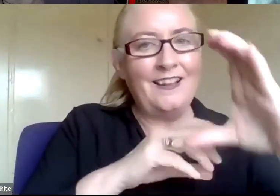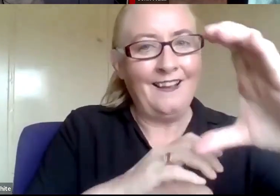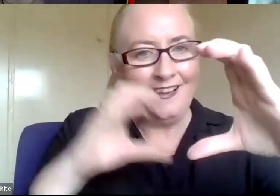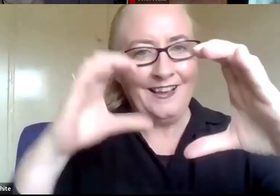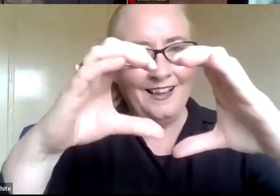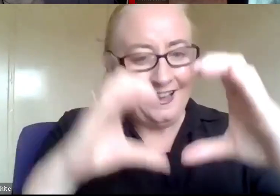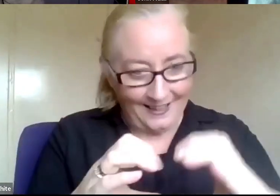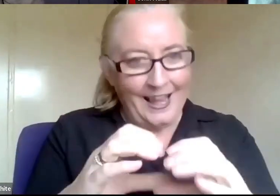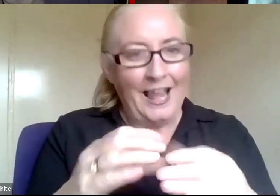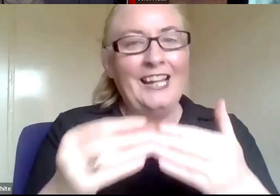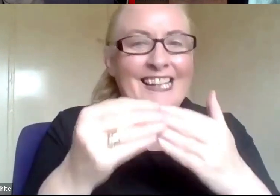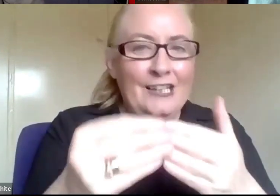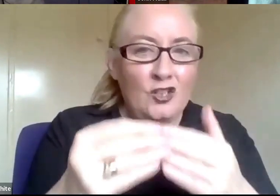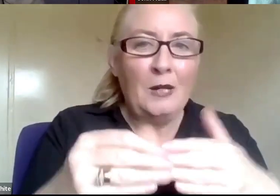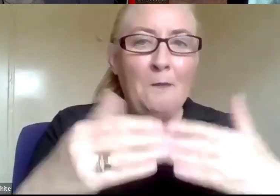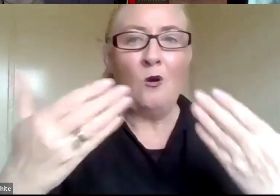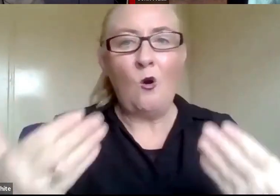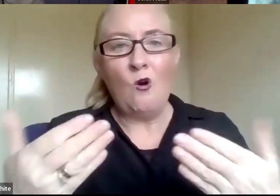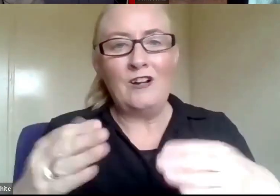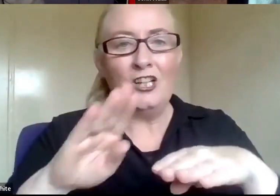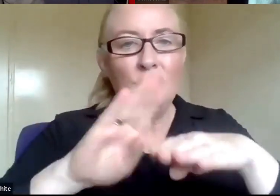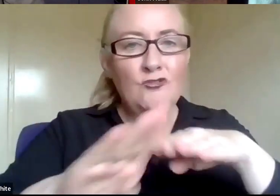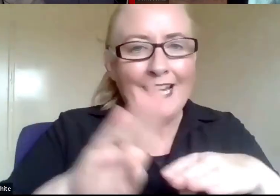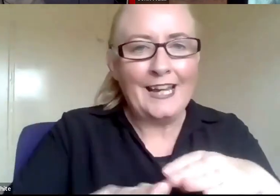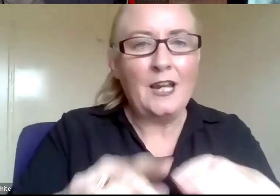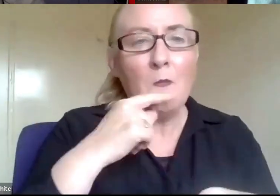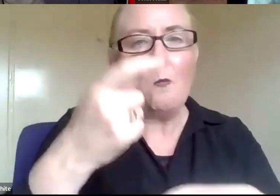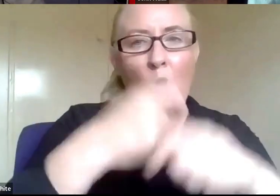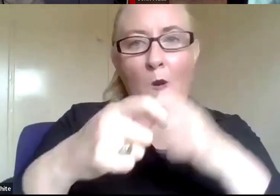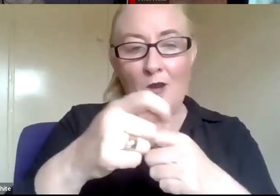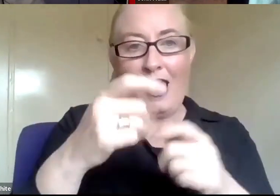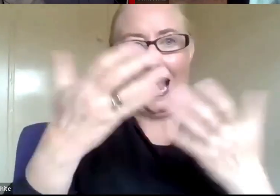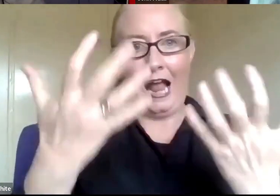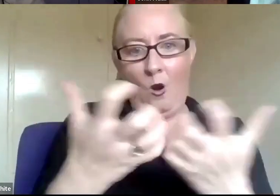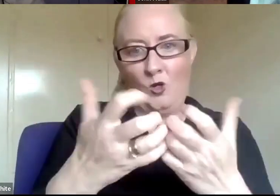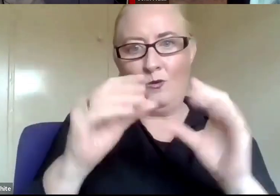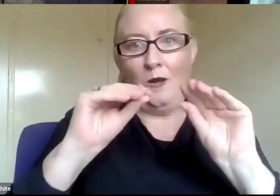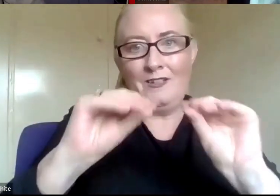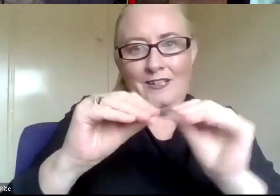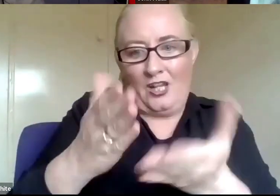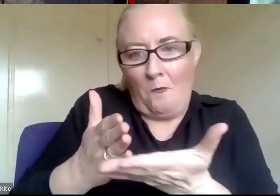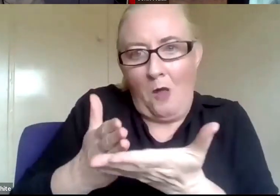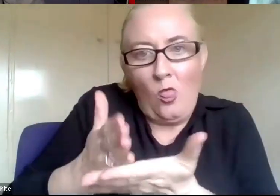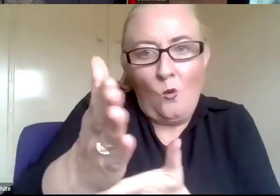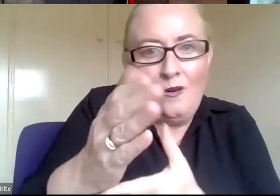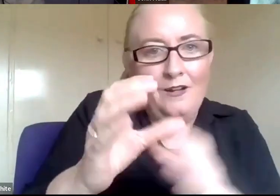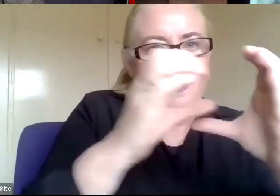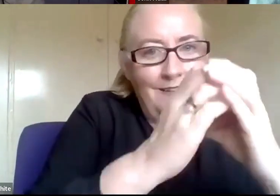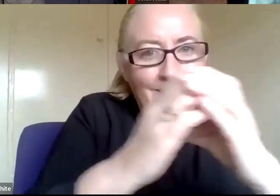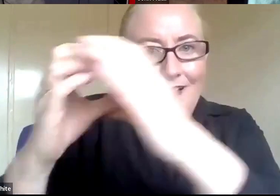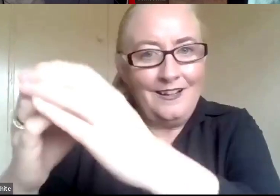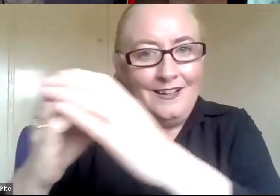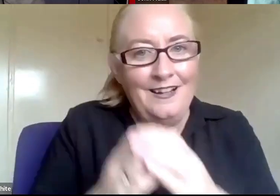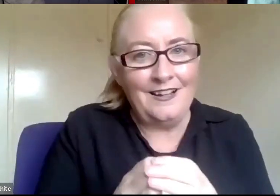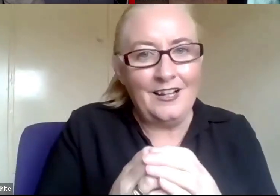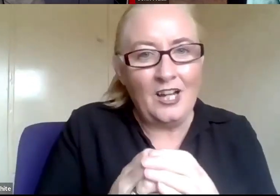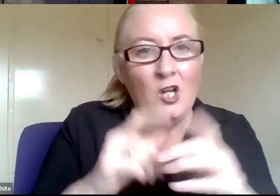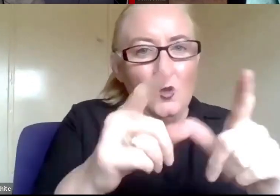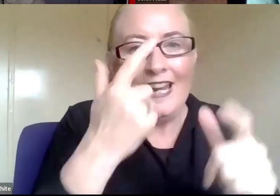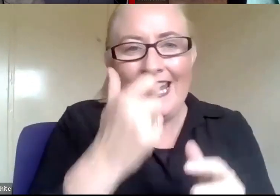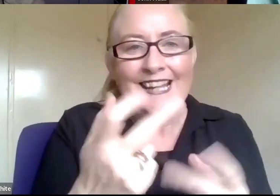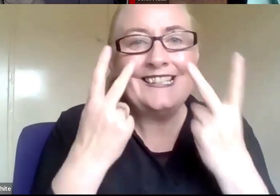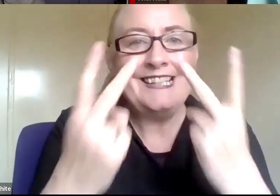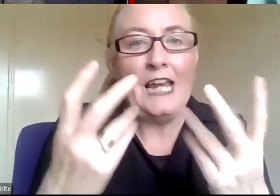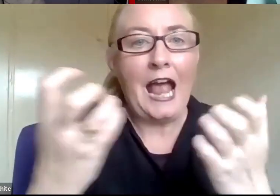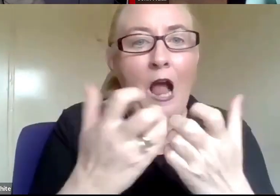how interactive the three areas are. I could actually explain this in sign language,